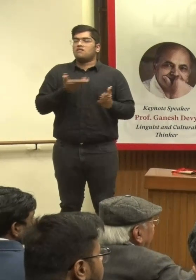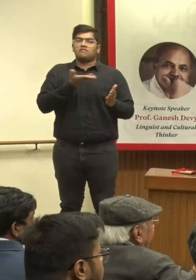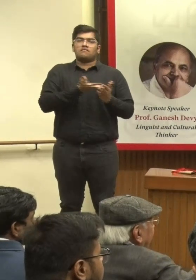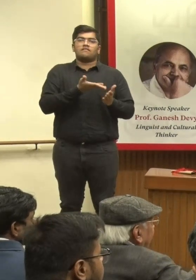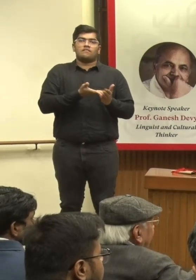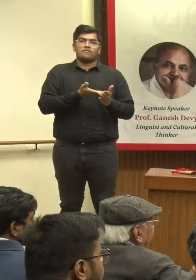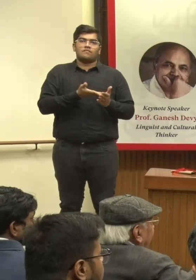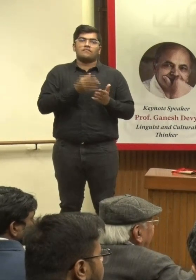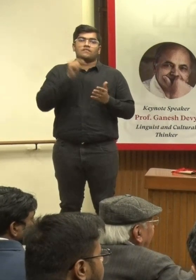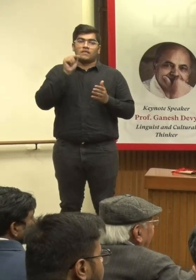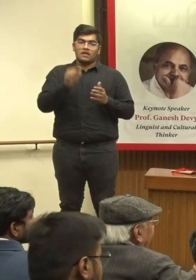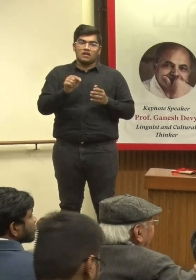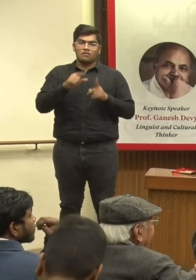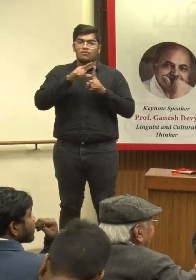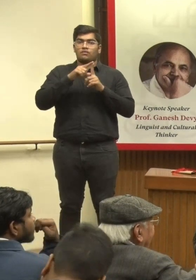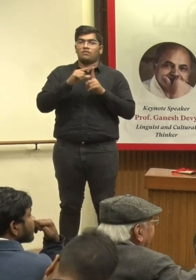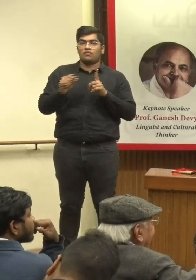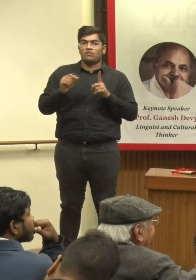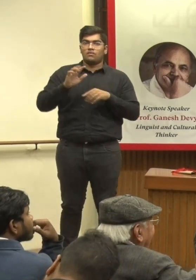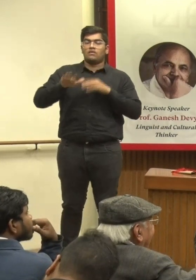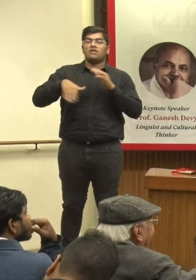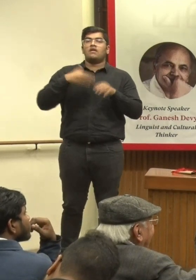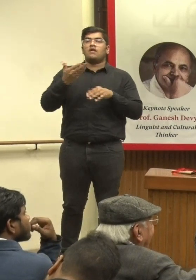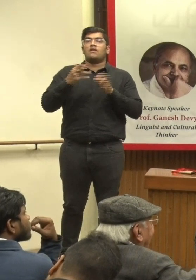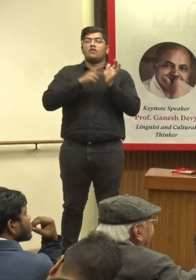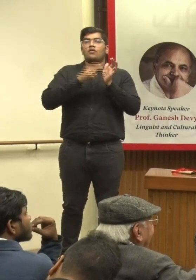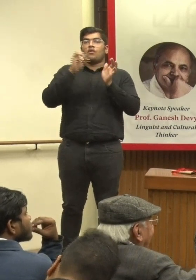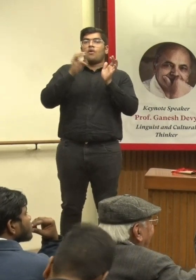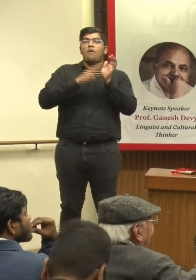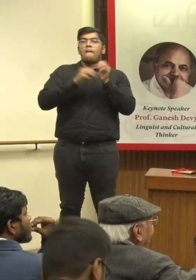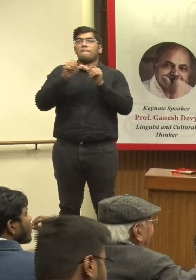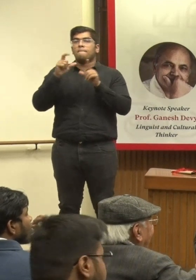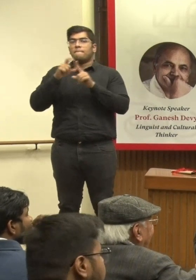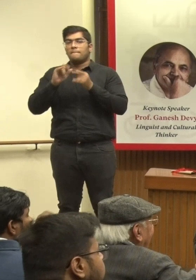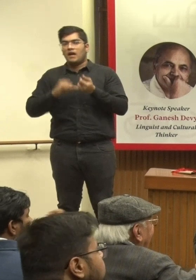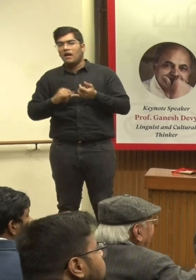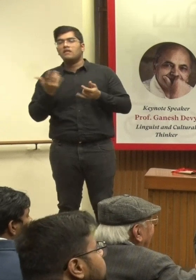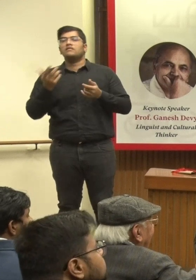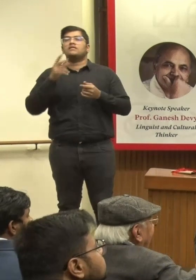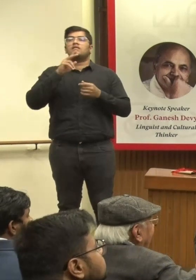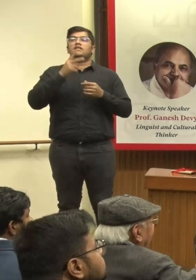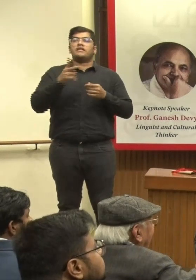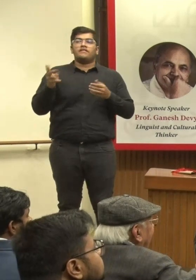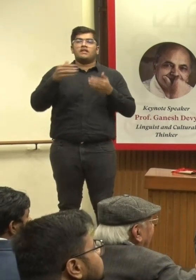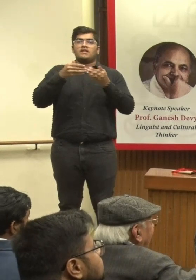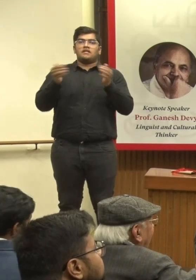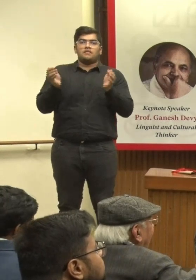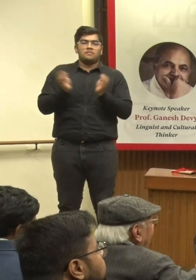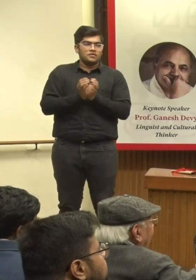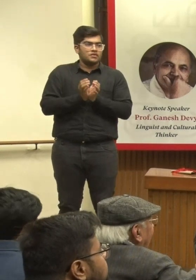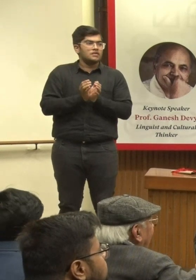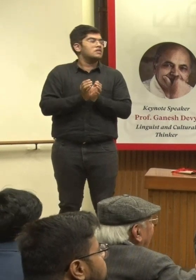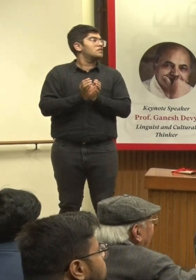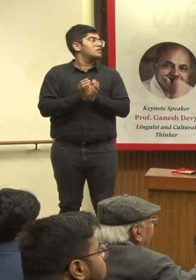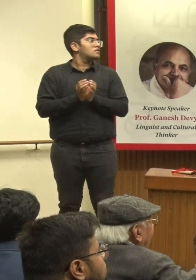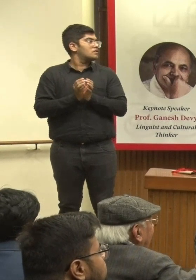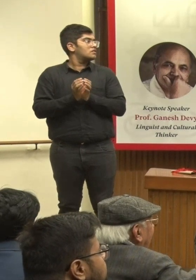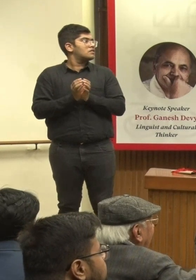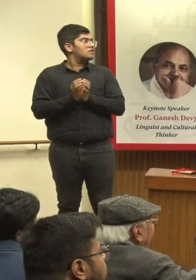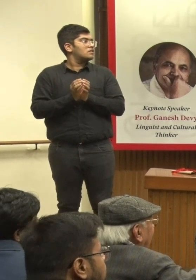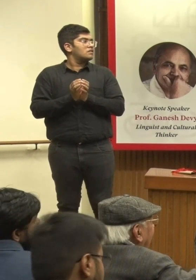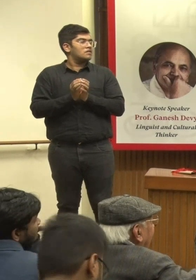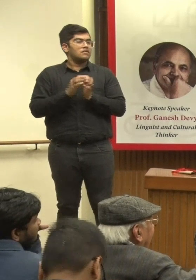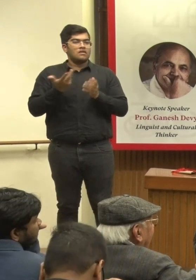and in doing so, nomads, the denotified communities are